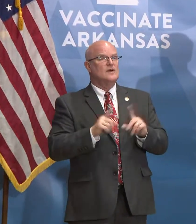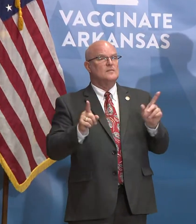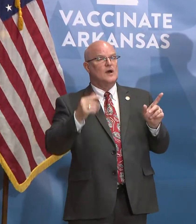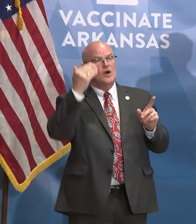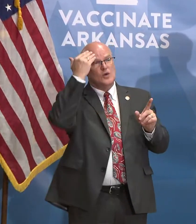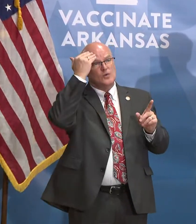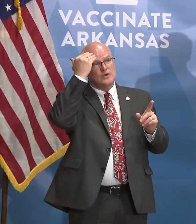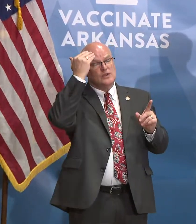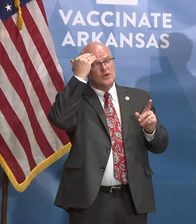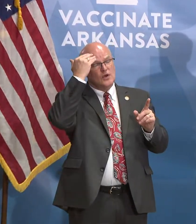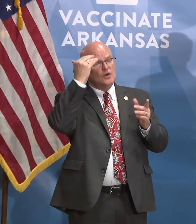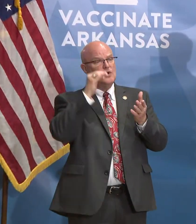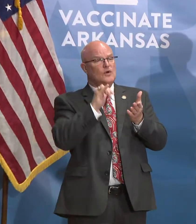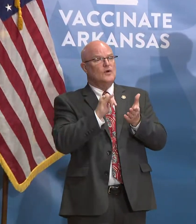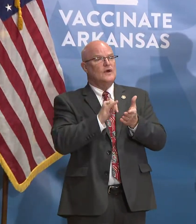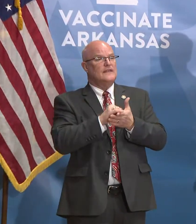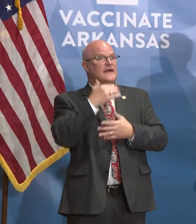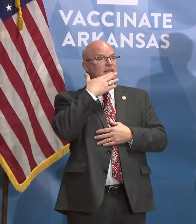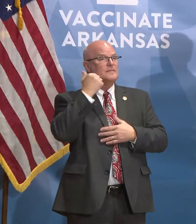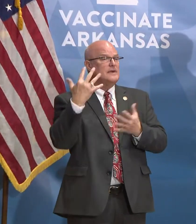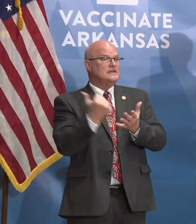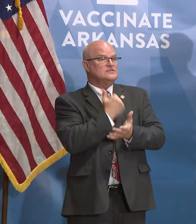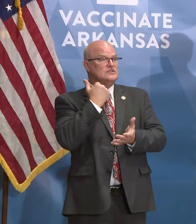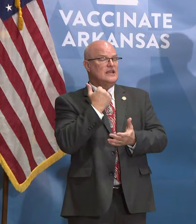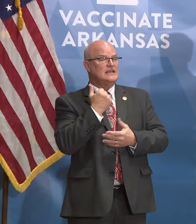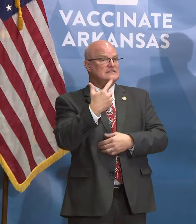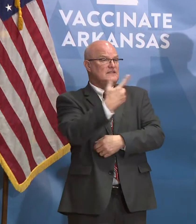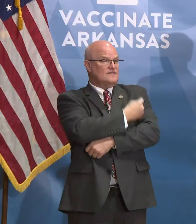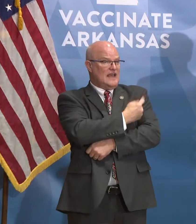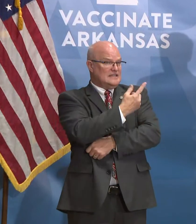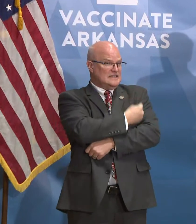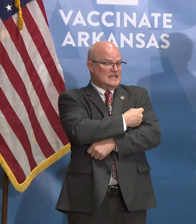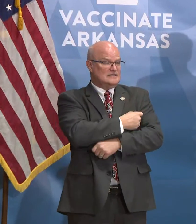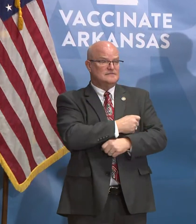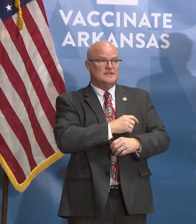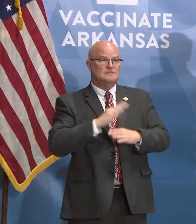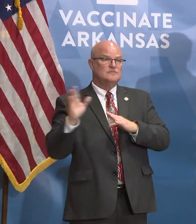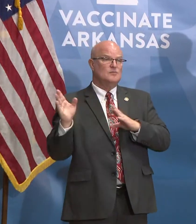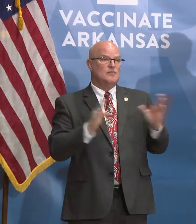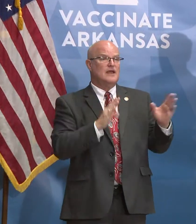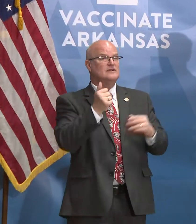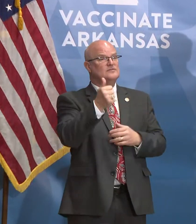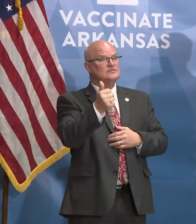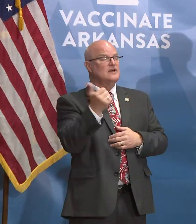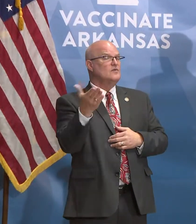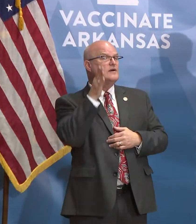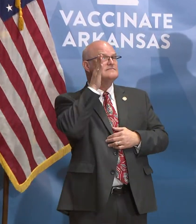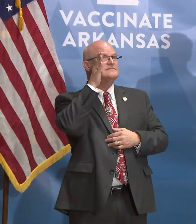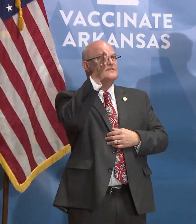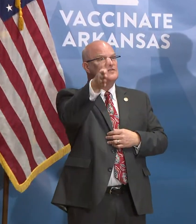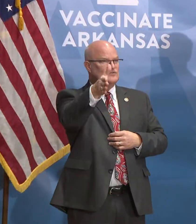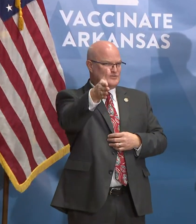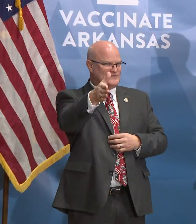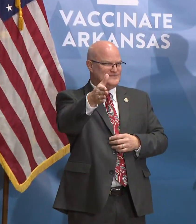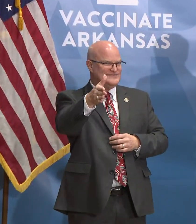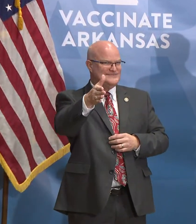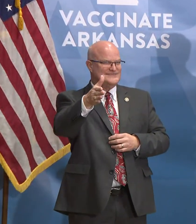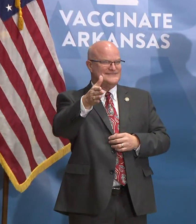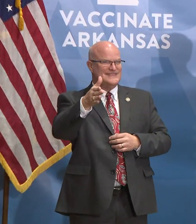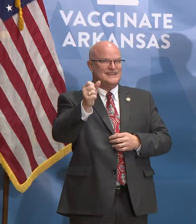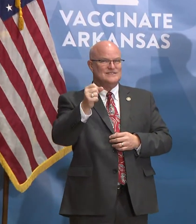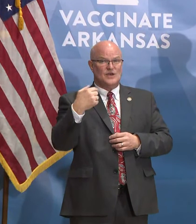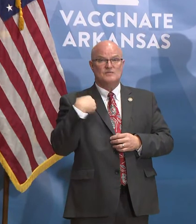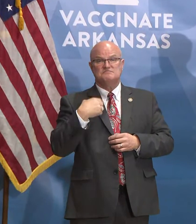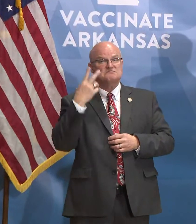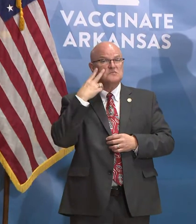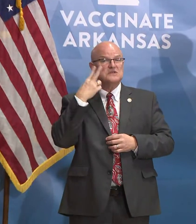that the best chance is vaccination to prepare yourself for what might come down the road. So